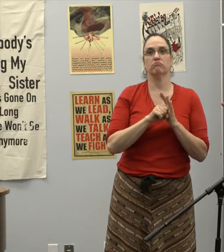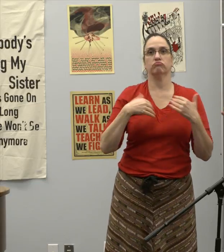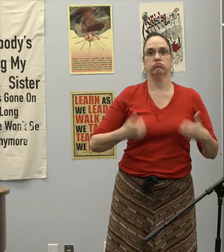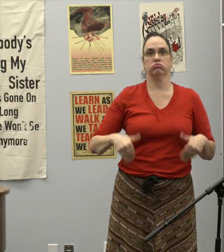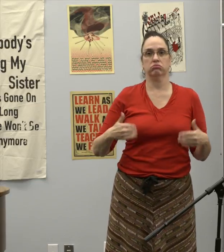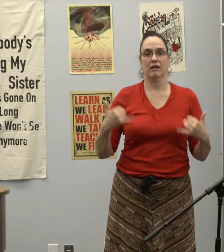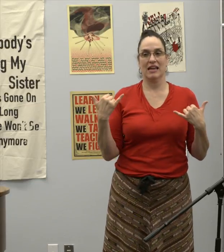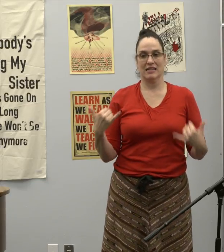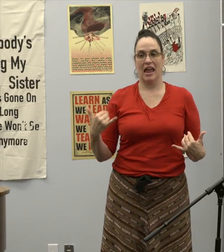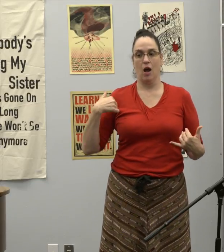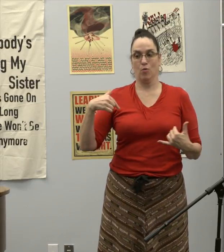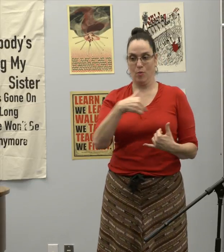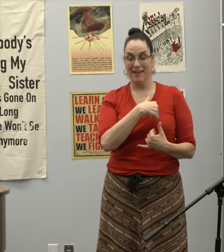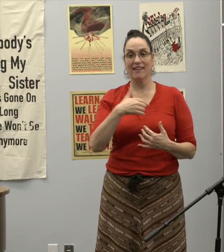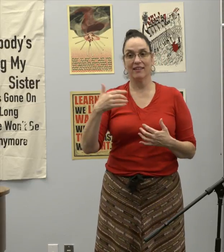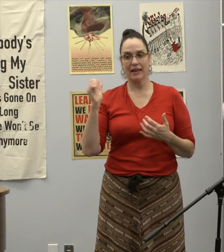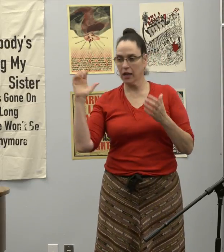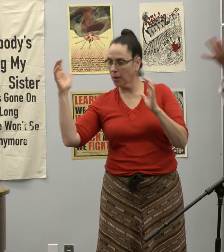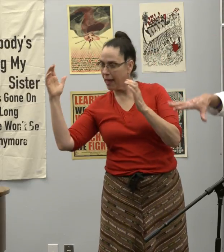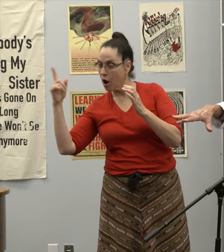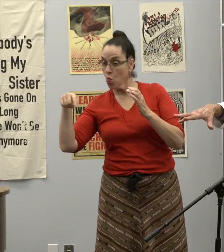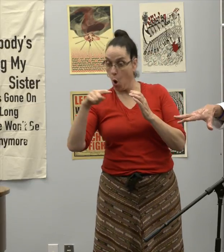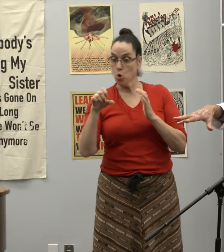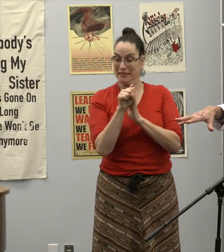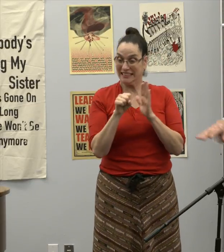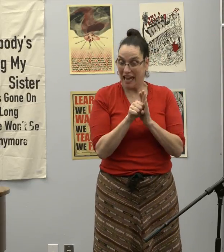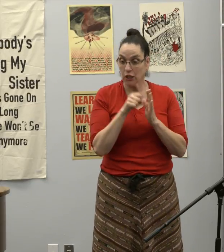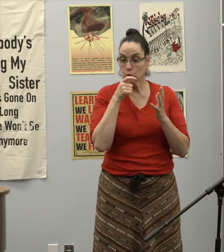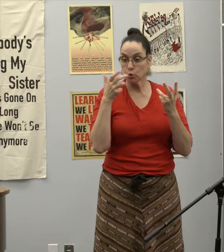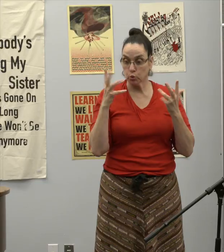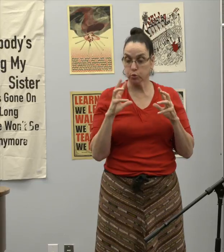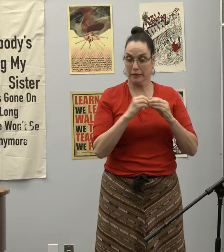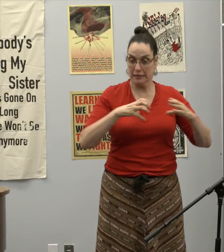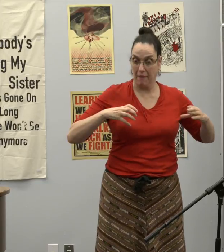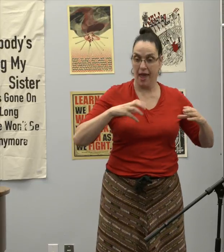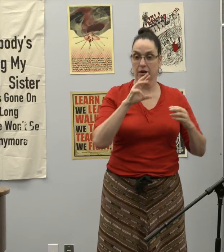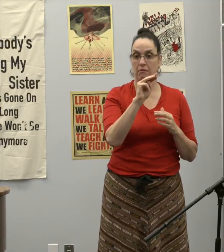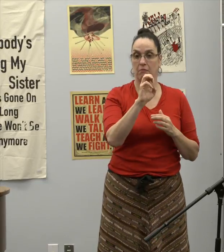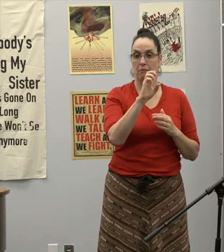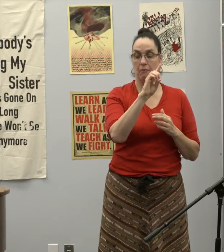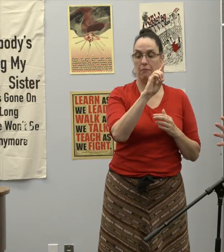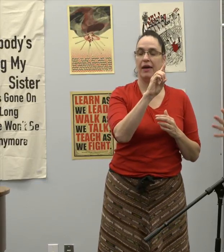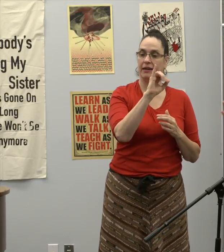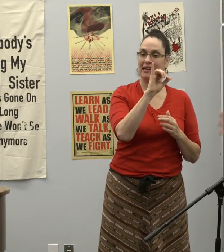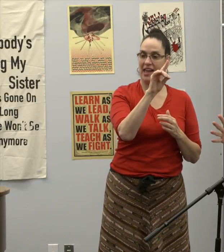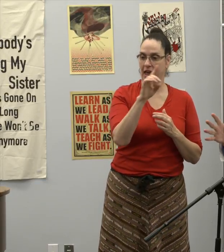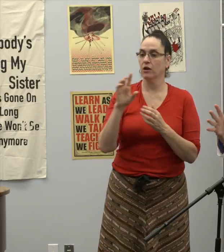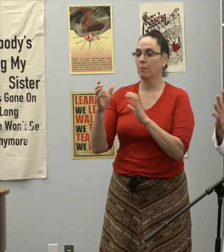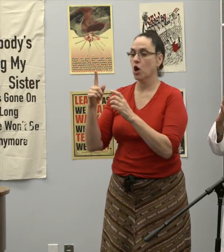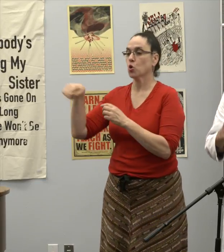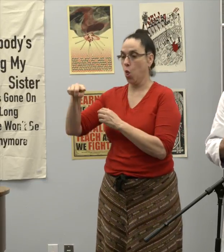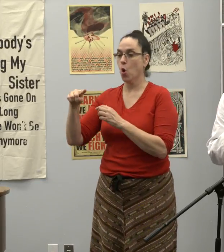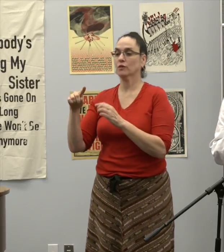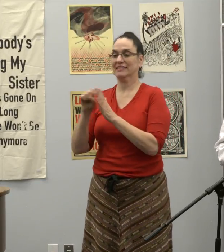natural experiment because we have all those states that expanded versus those that did not. So we can see what happens. Well, there's increased death